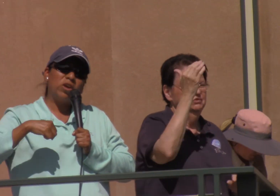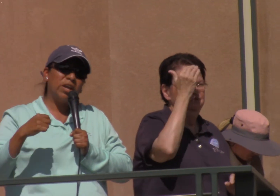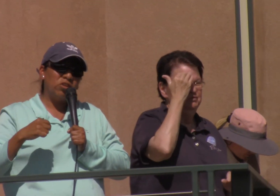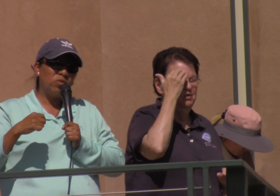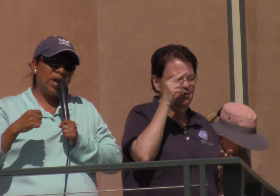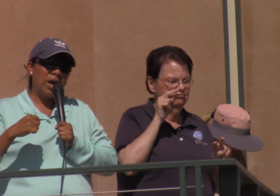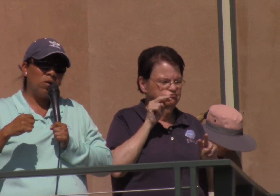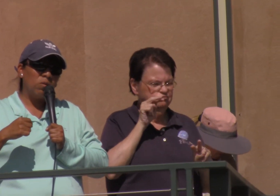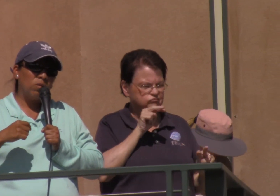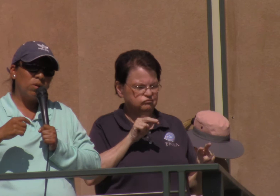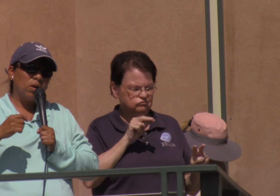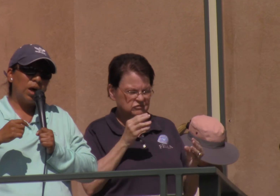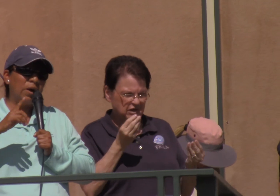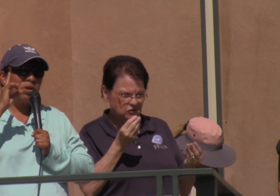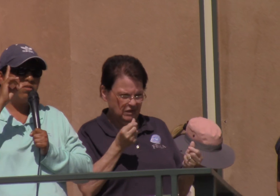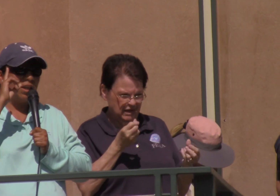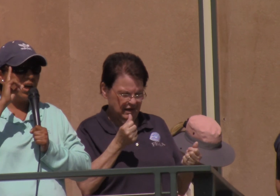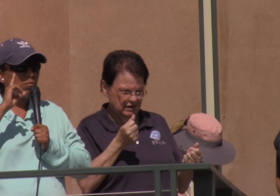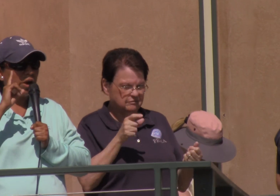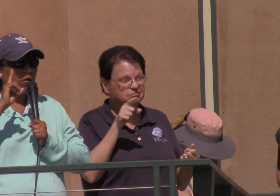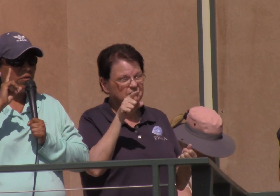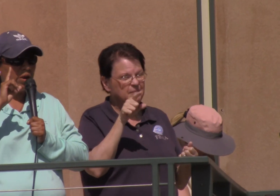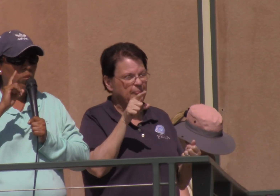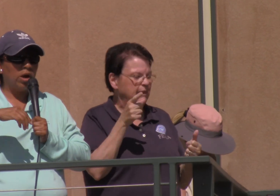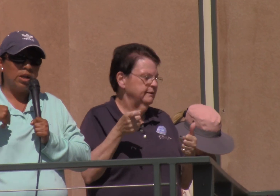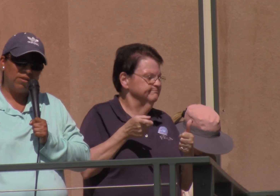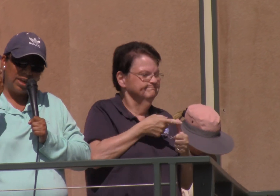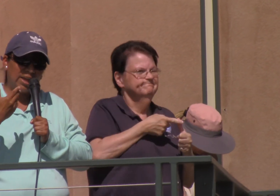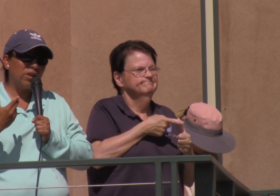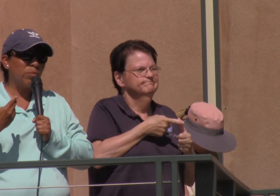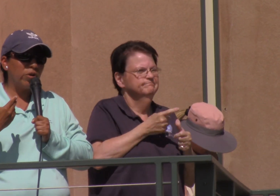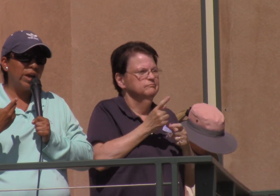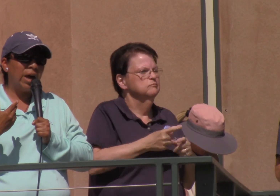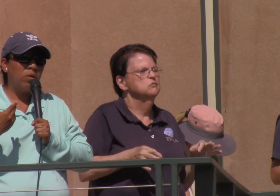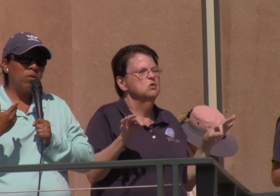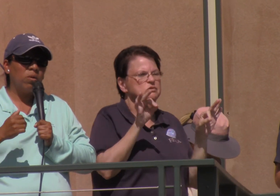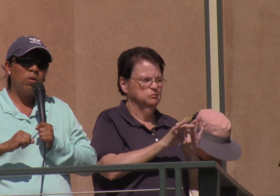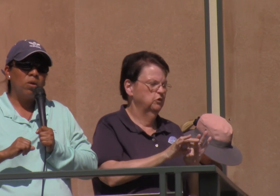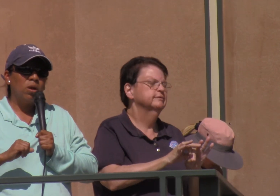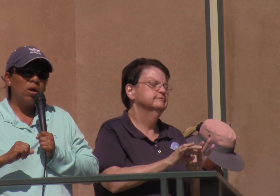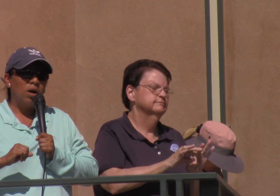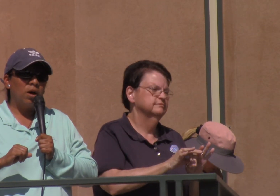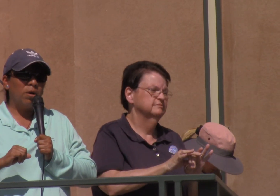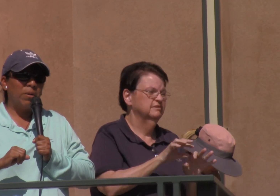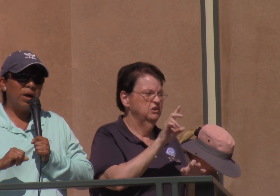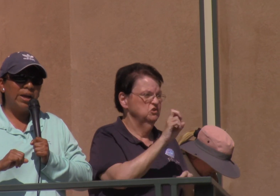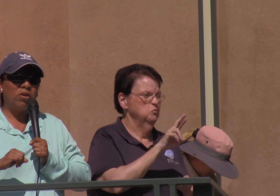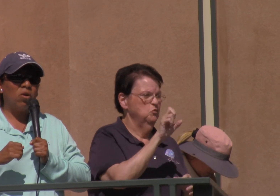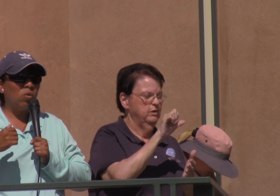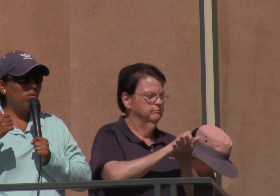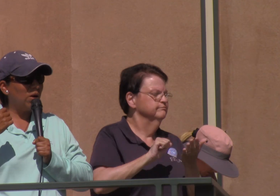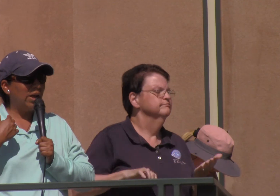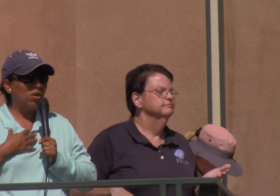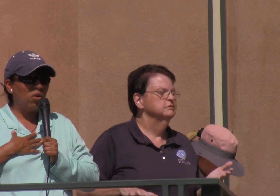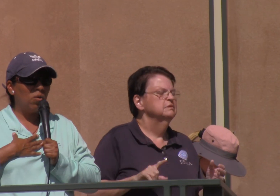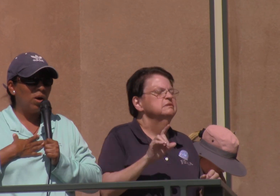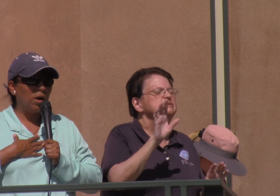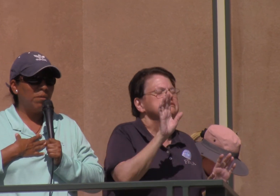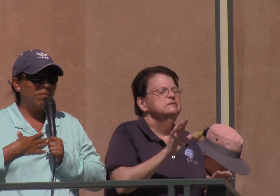and what you can do now, I would say that's priority one. Get that debris out. I know,